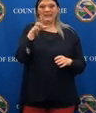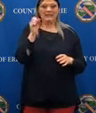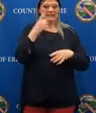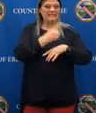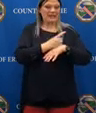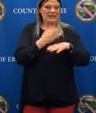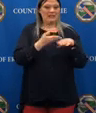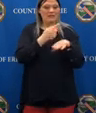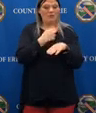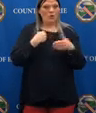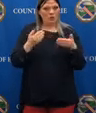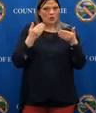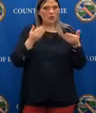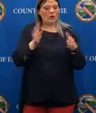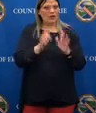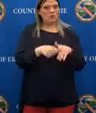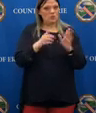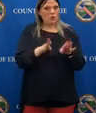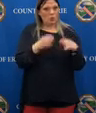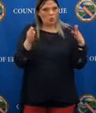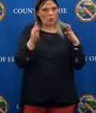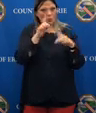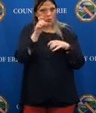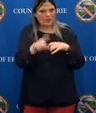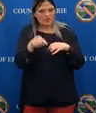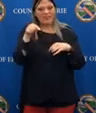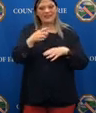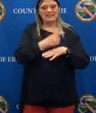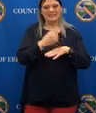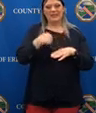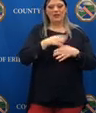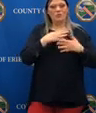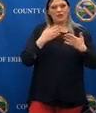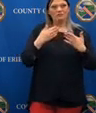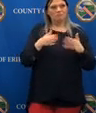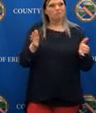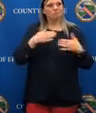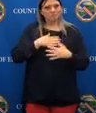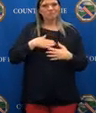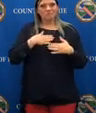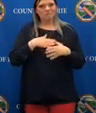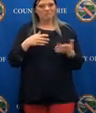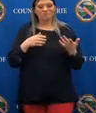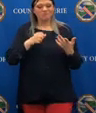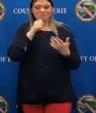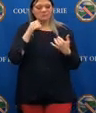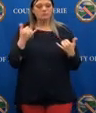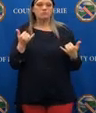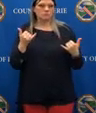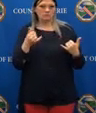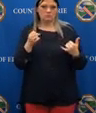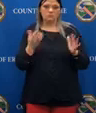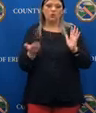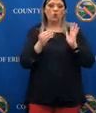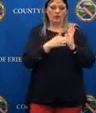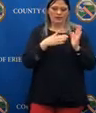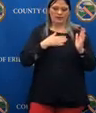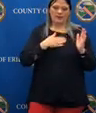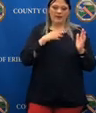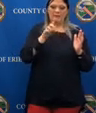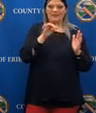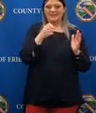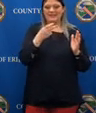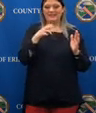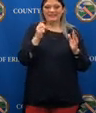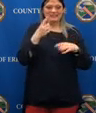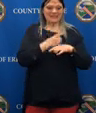Before we go ahead and start opening questions, this would be a day that we generally enjoy, but not today. So once again, happy Dingus Day. And